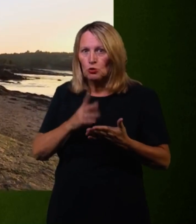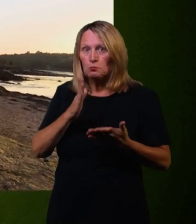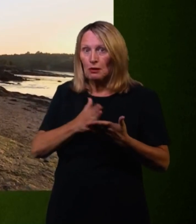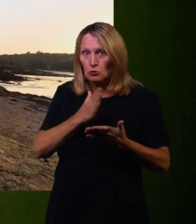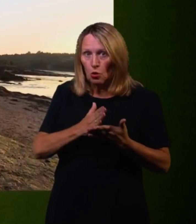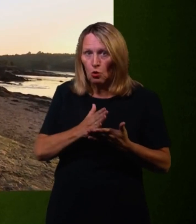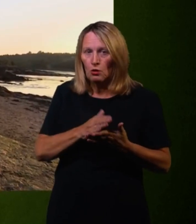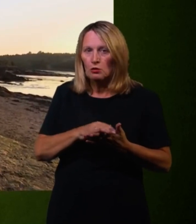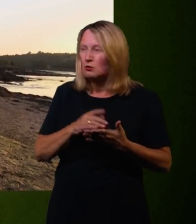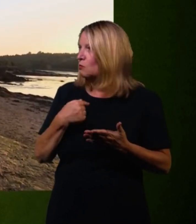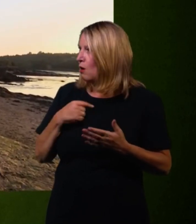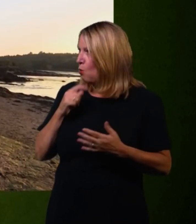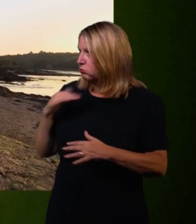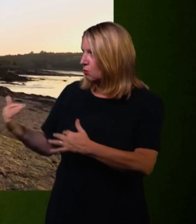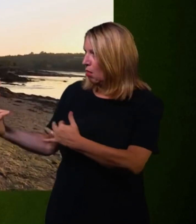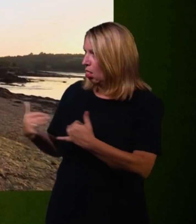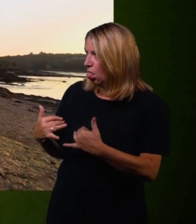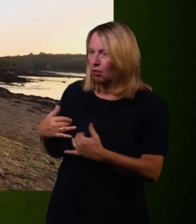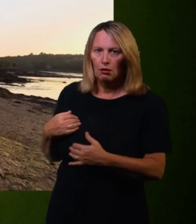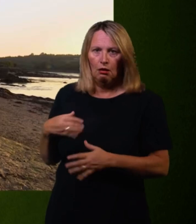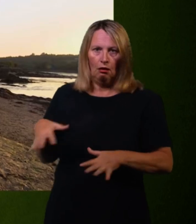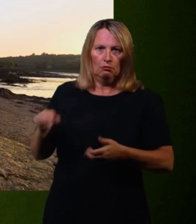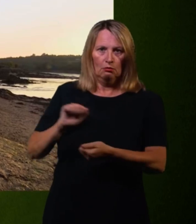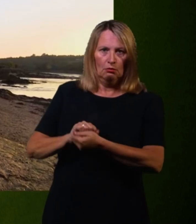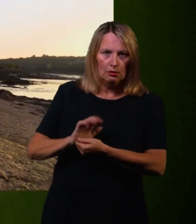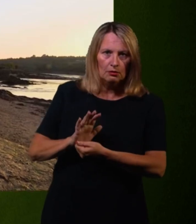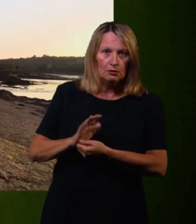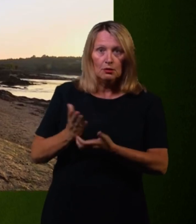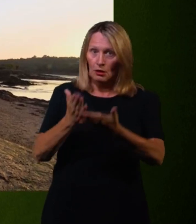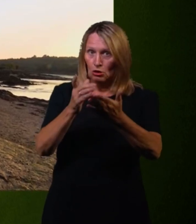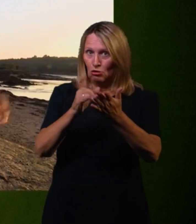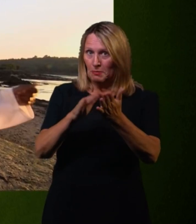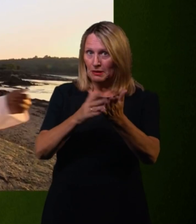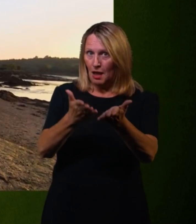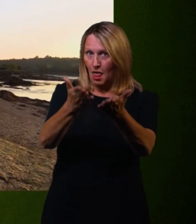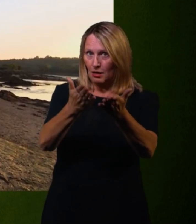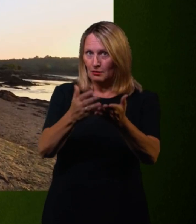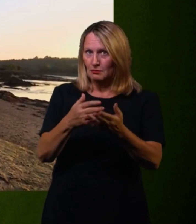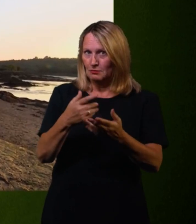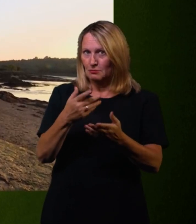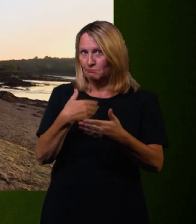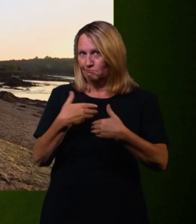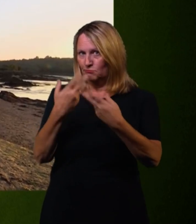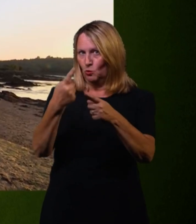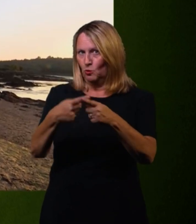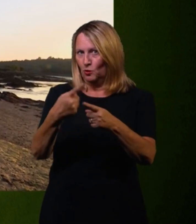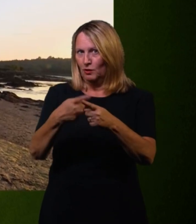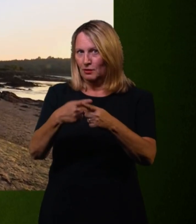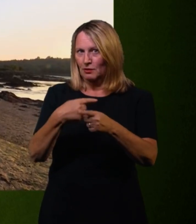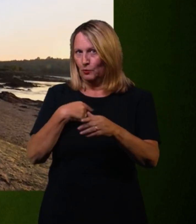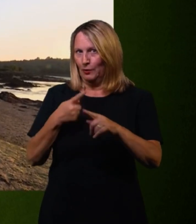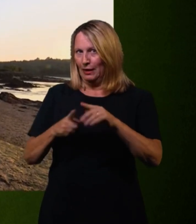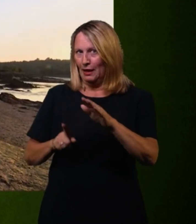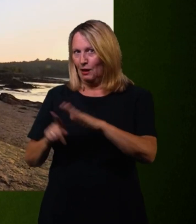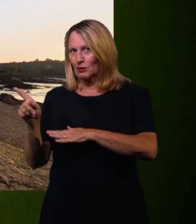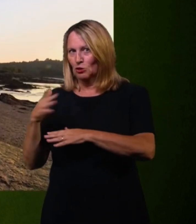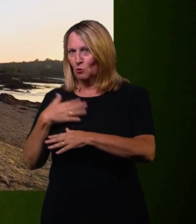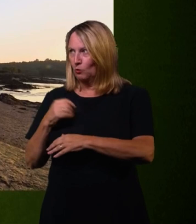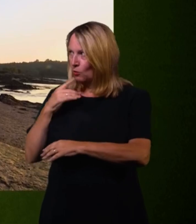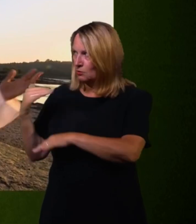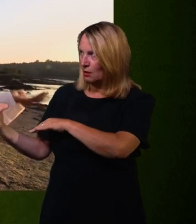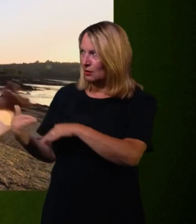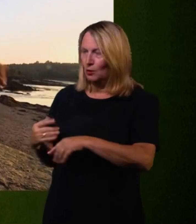sure that we don't get caught out by that tide. And Chris and Michaela, I'm going to let you take it over while we quickly scramble out of here and